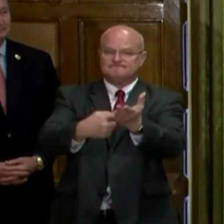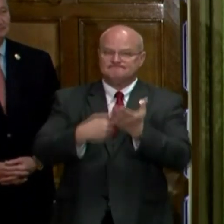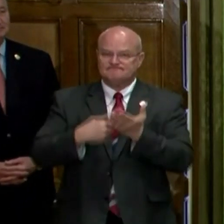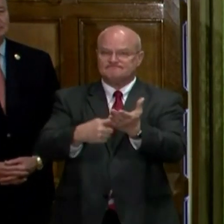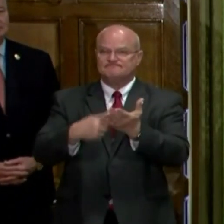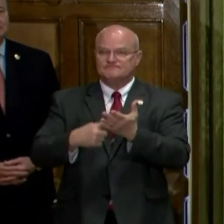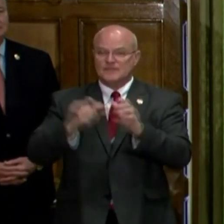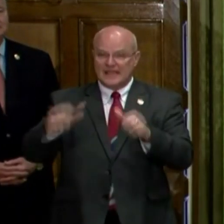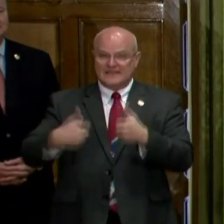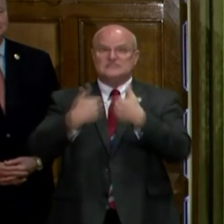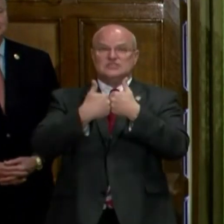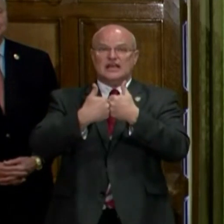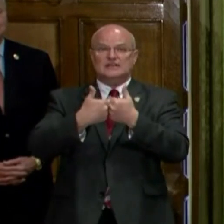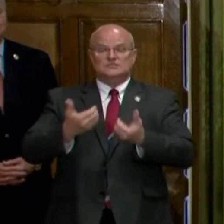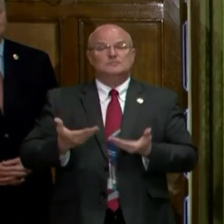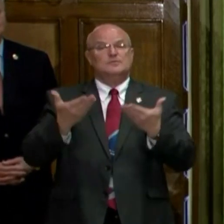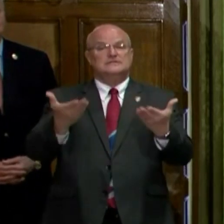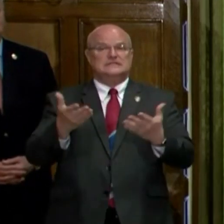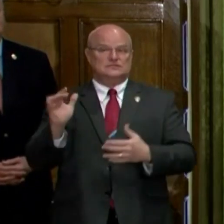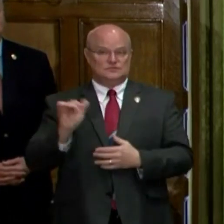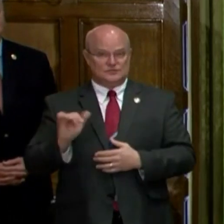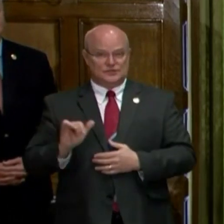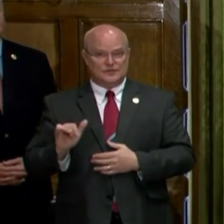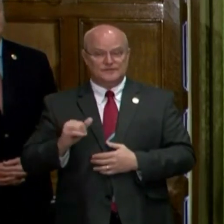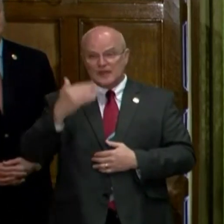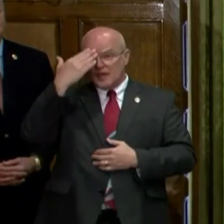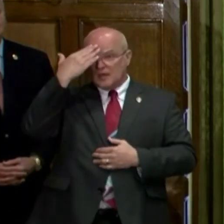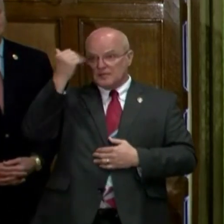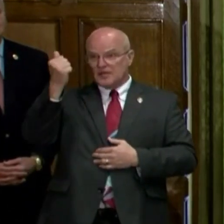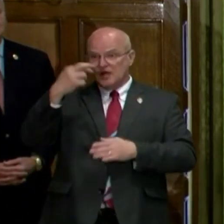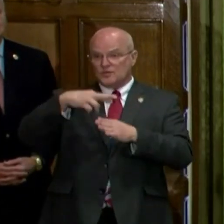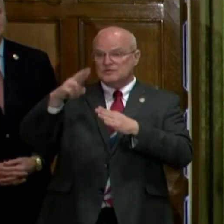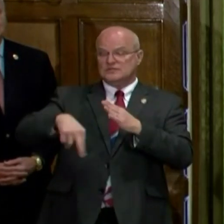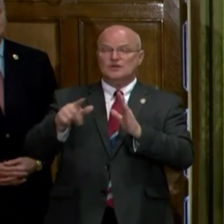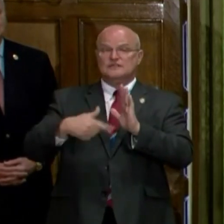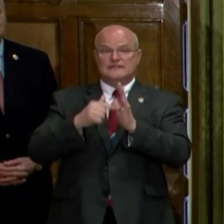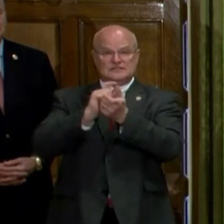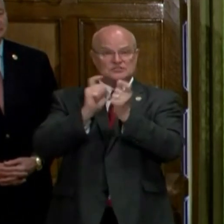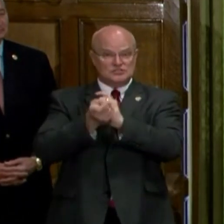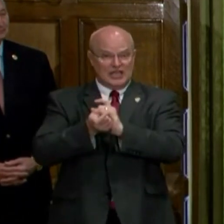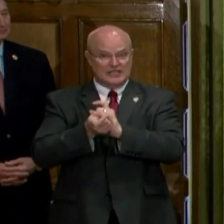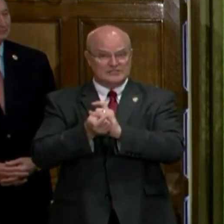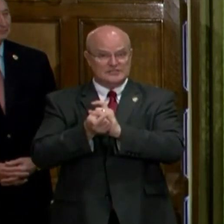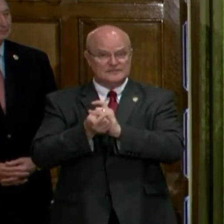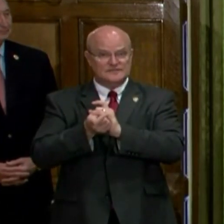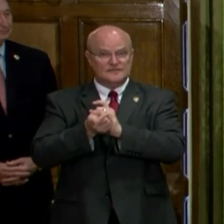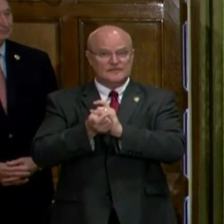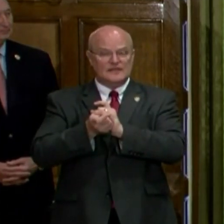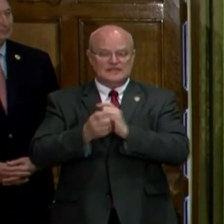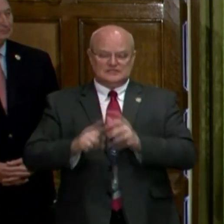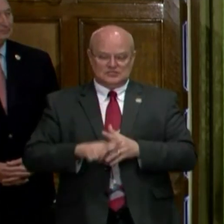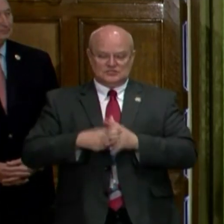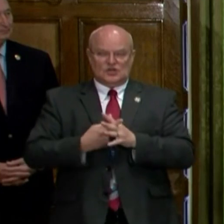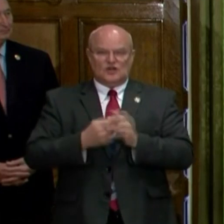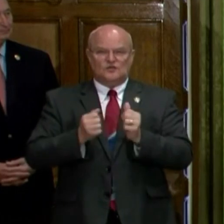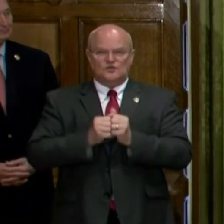and the challenges that it will present as well. Because the result of this change, let's start off